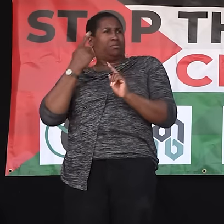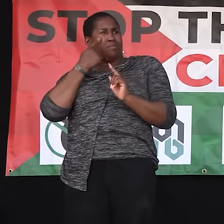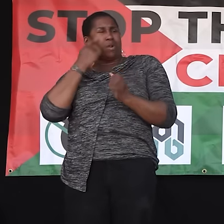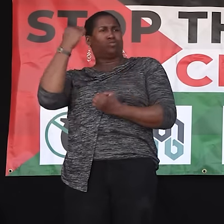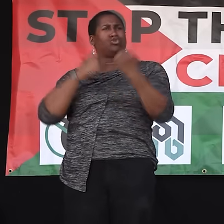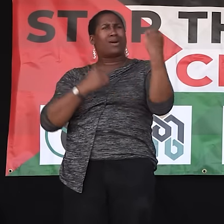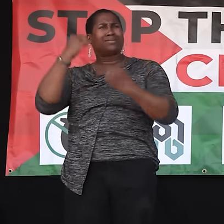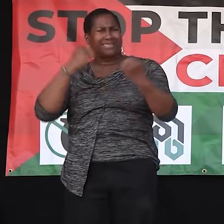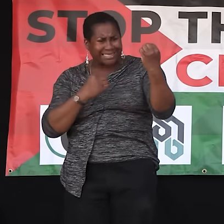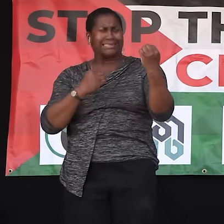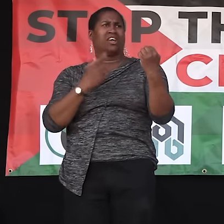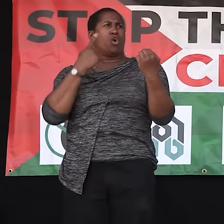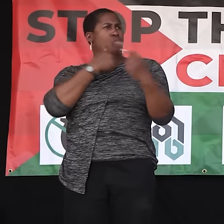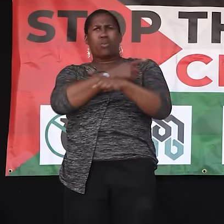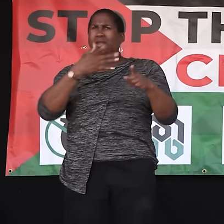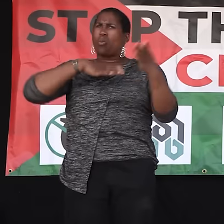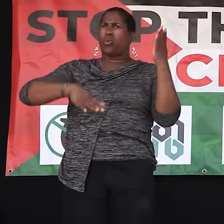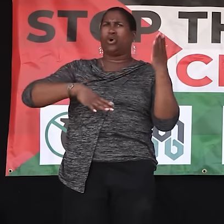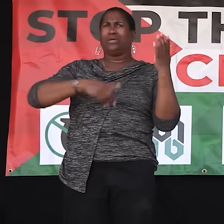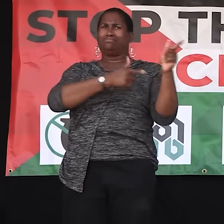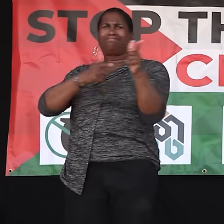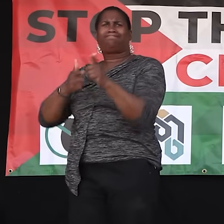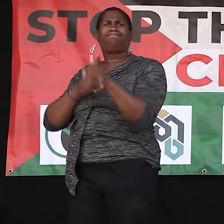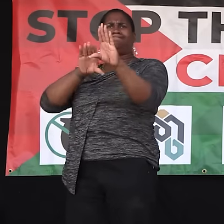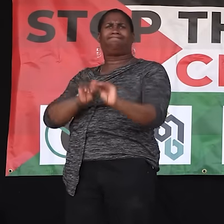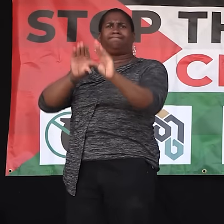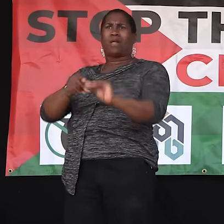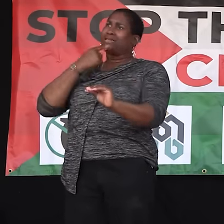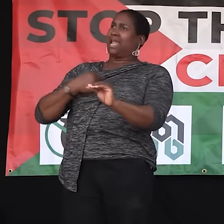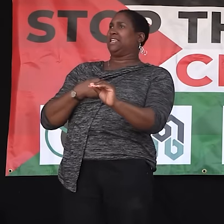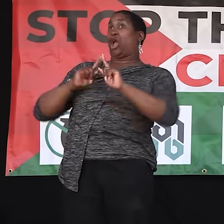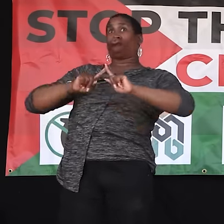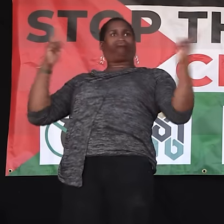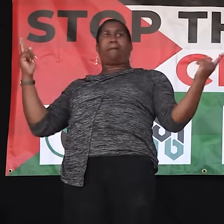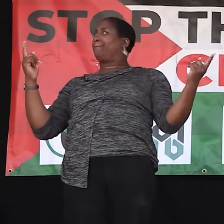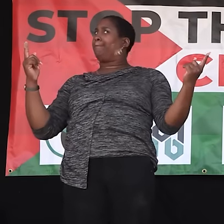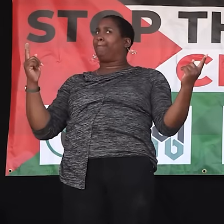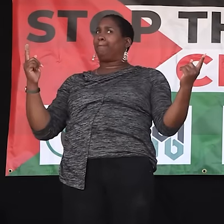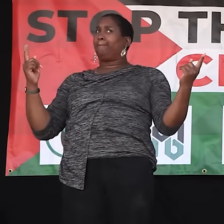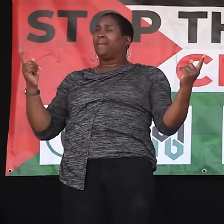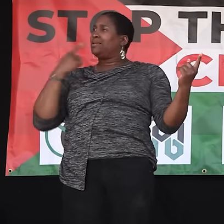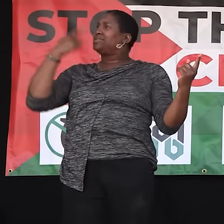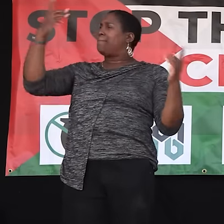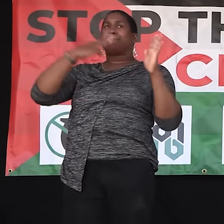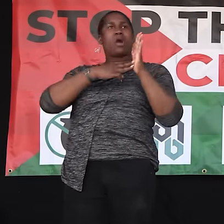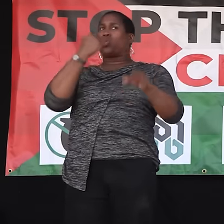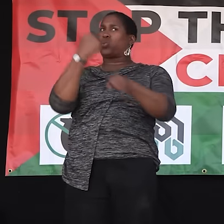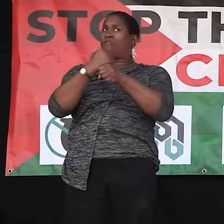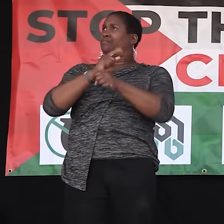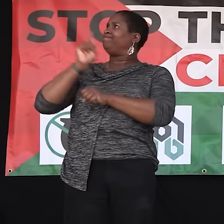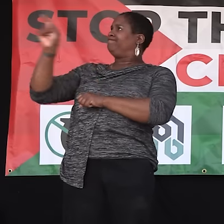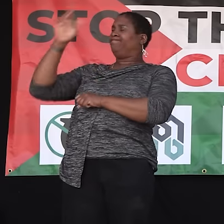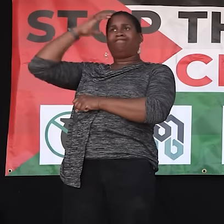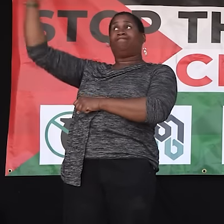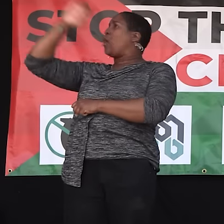for ceasefire, to be considered or labeled as extremist. Let us send a message to Michael Gove and the government. We